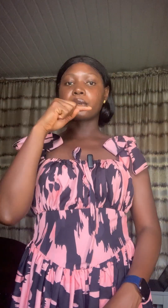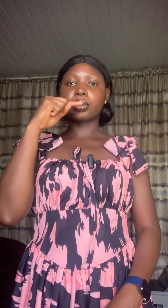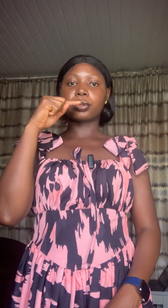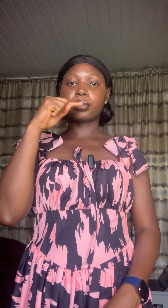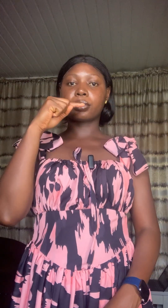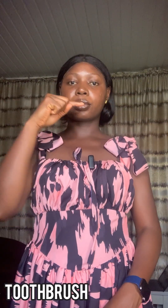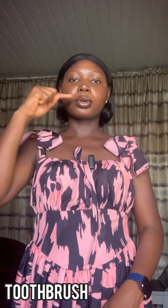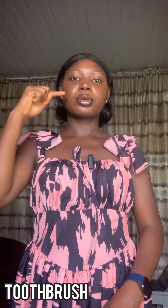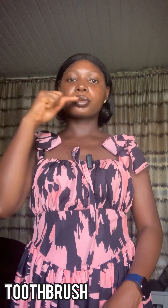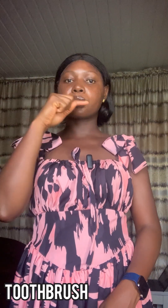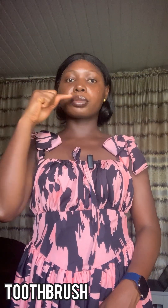Toothbrush.